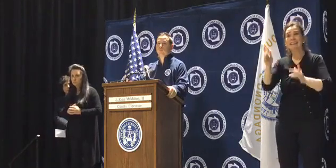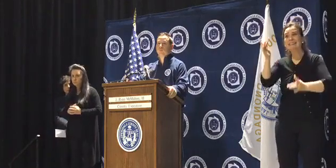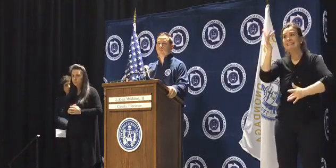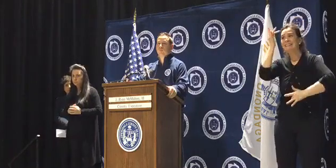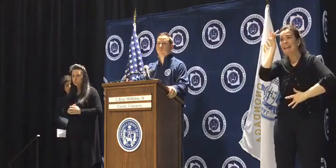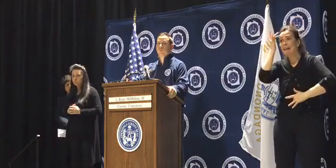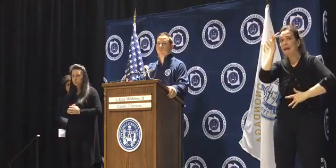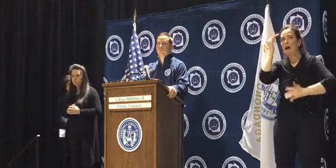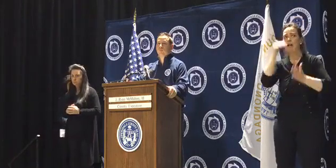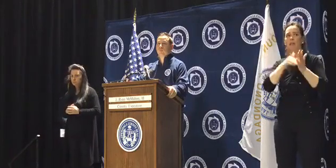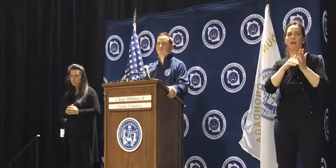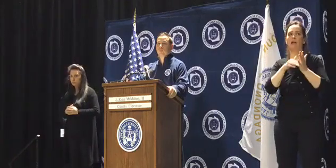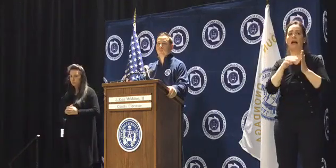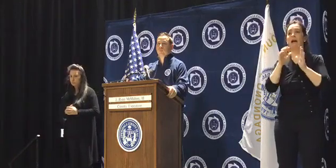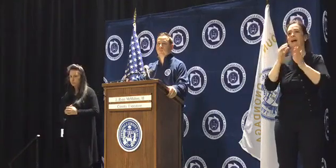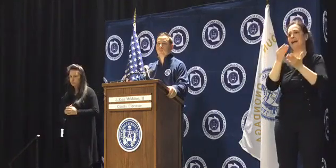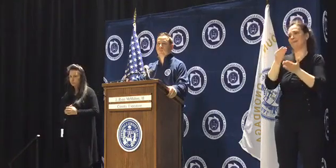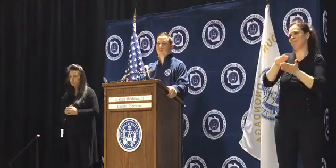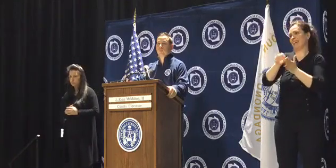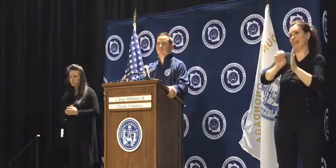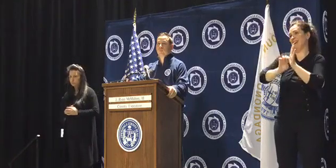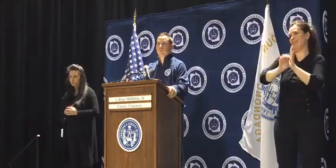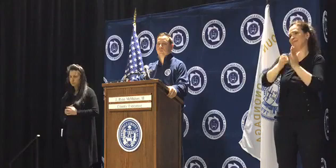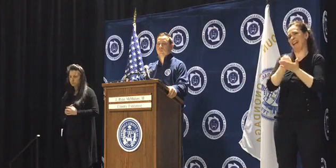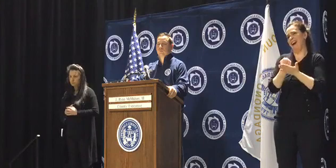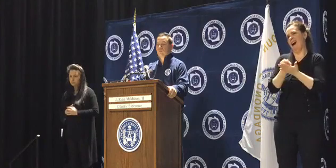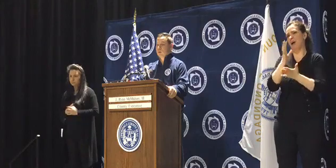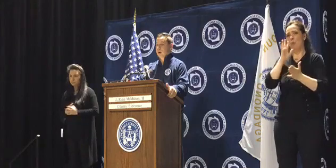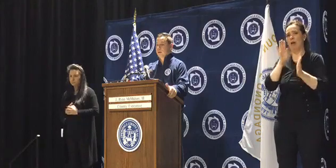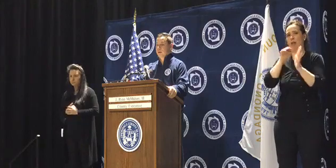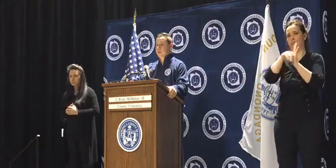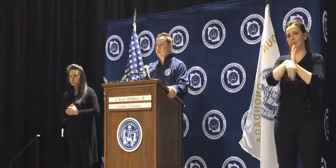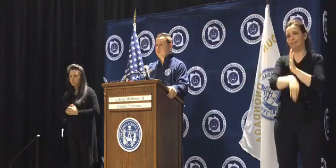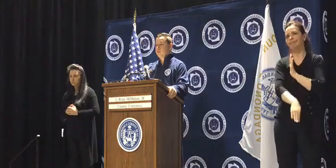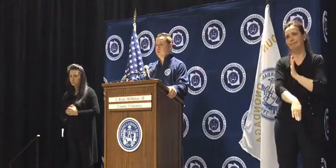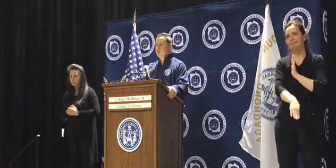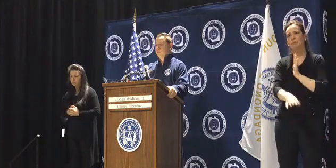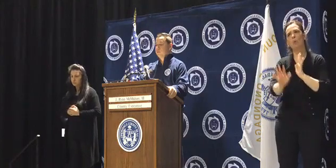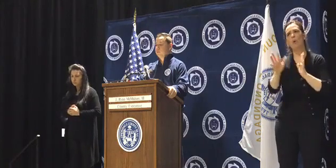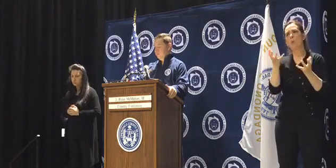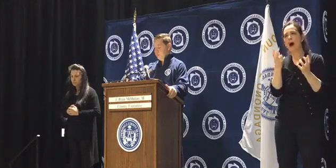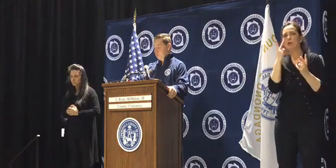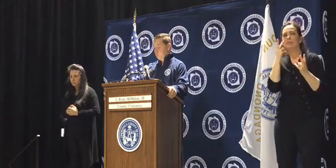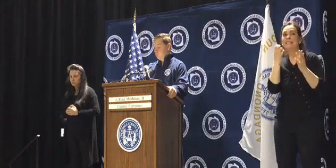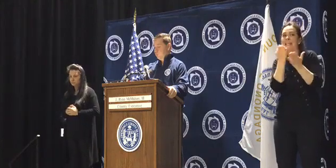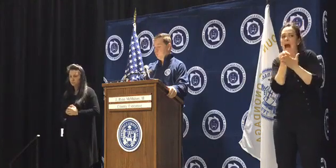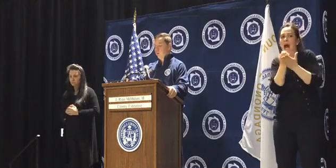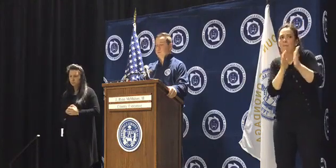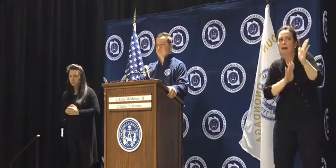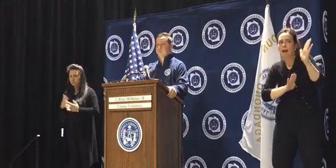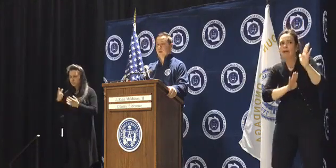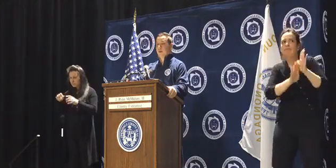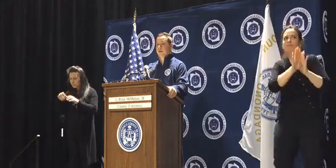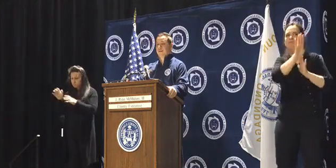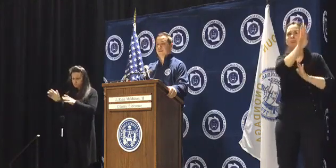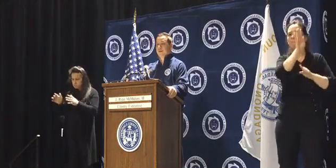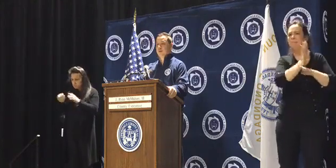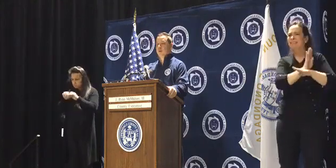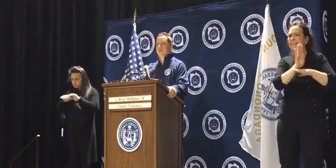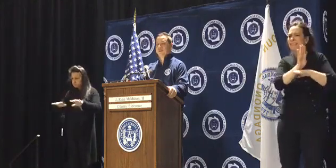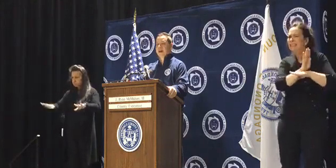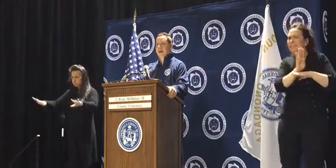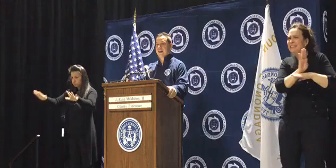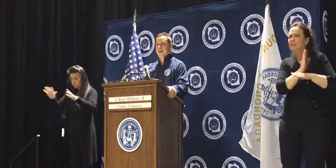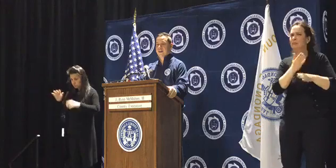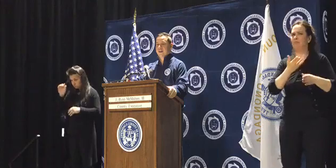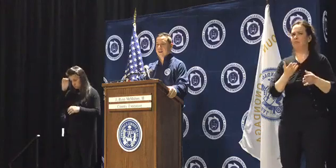widely spread information as long as it doesn't violate HIPAA? Yeah, I think, look at if we're talking